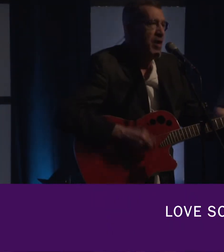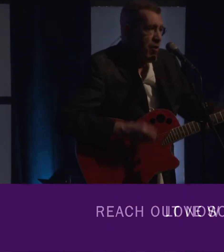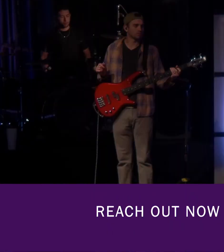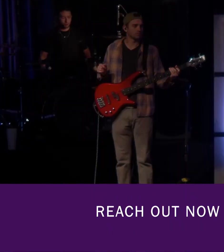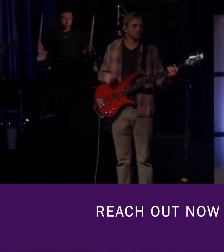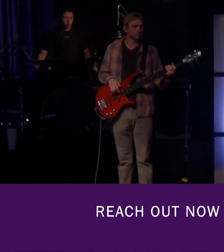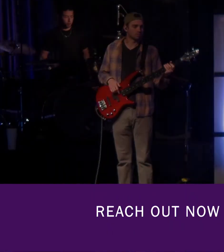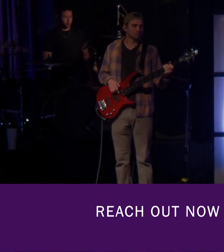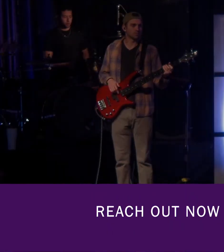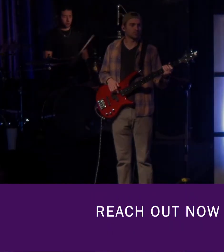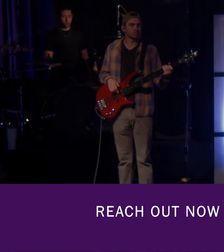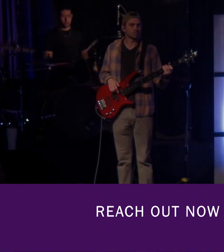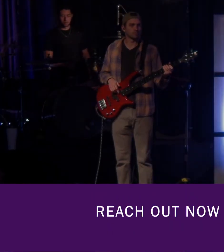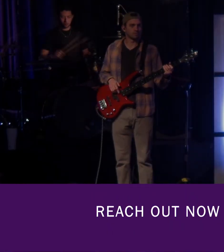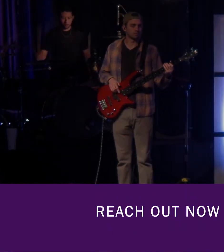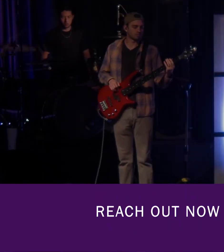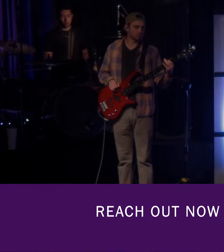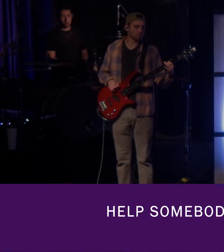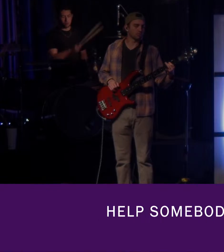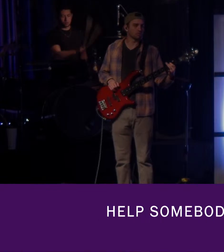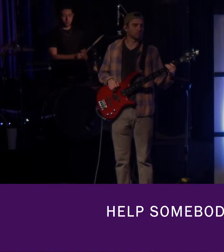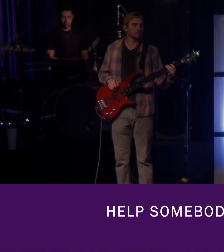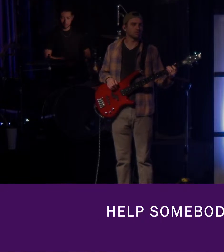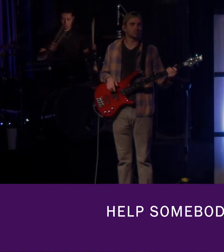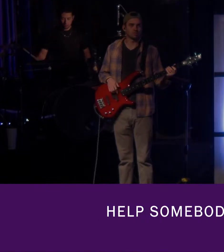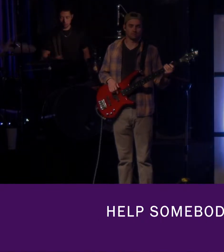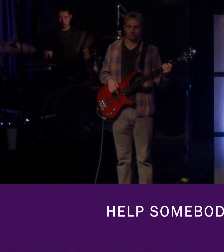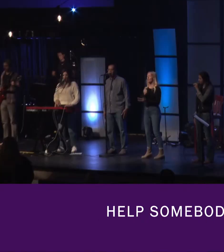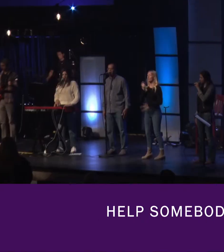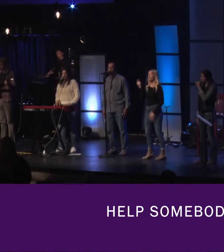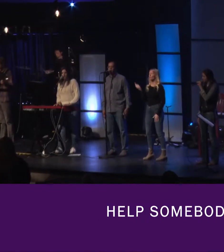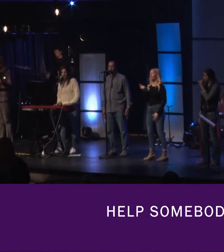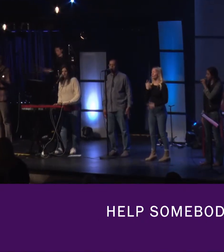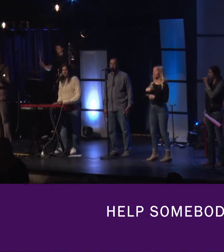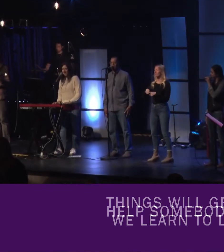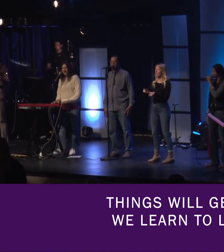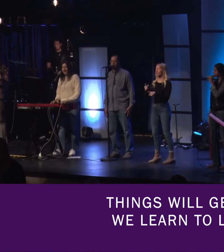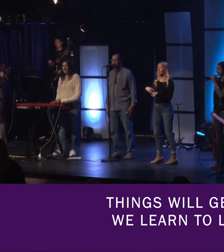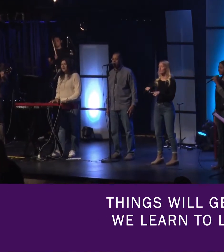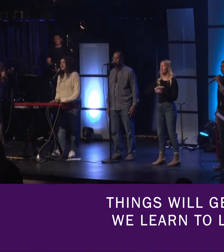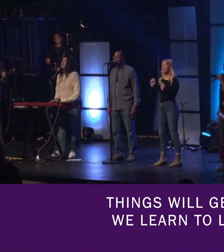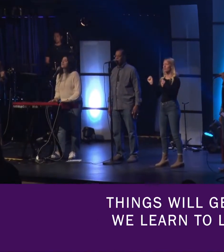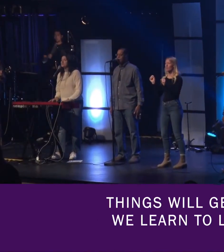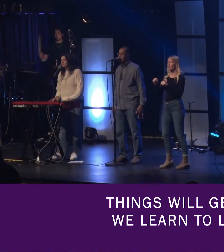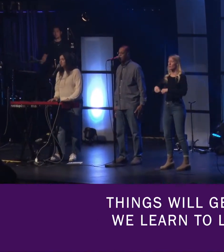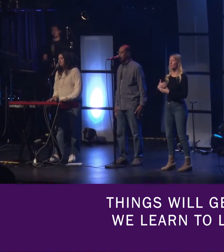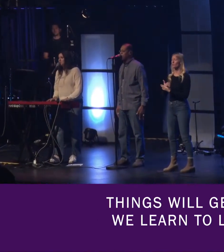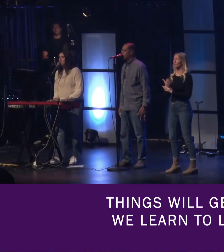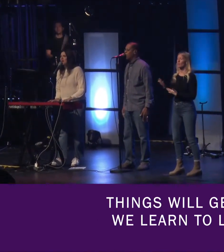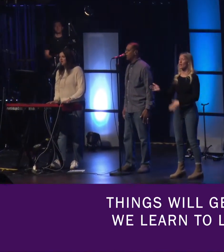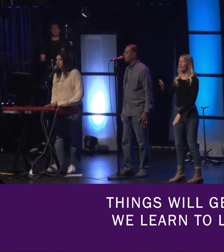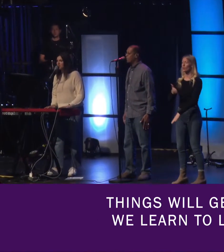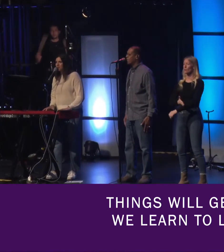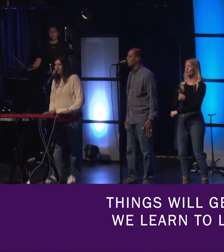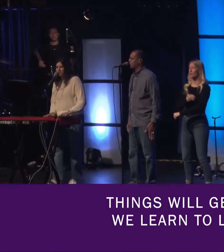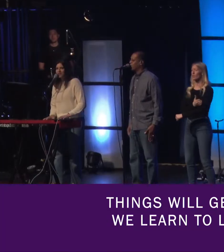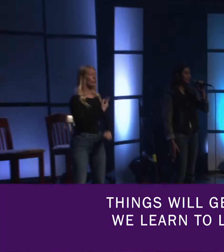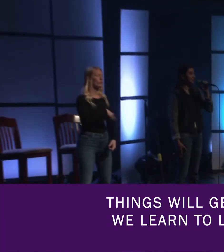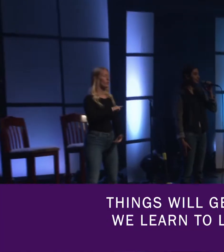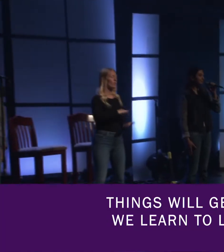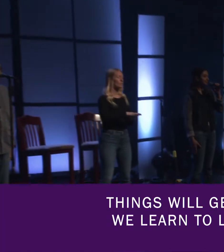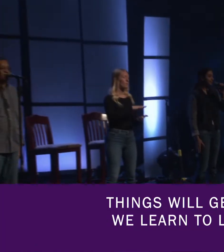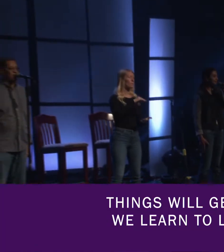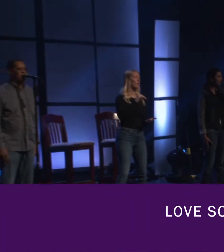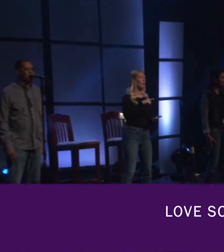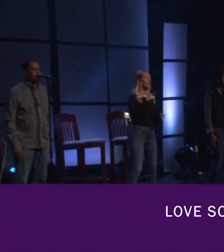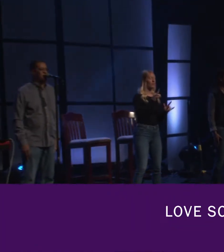somebody. Reach out now and take a hand, help somebody while we can. Things will get better when we learn